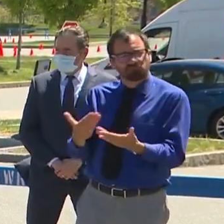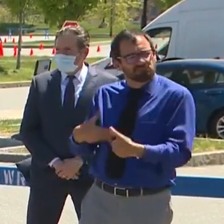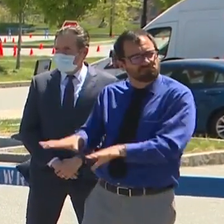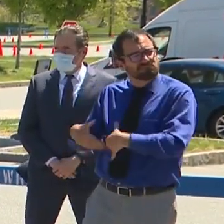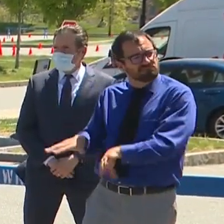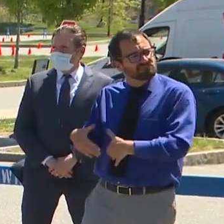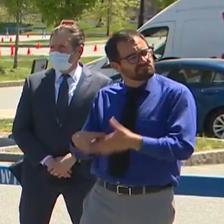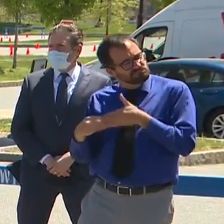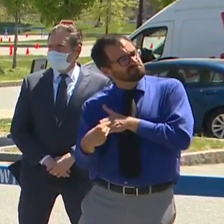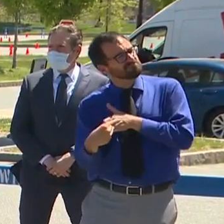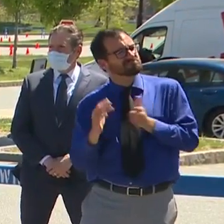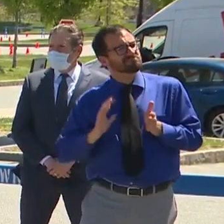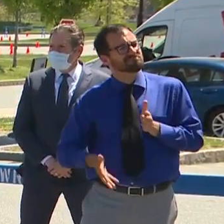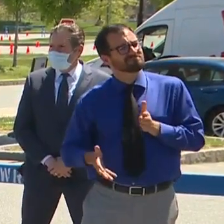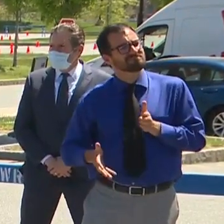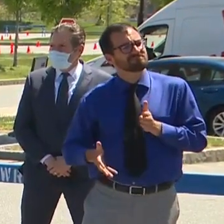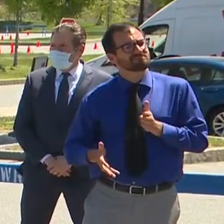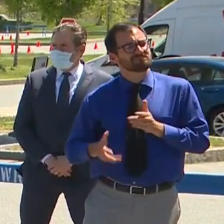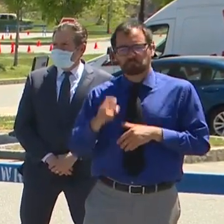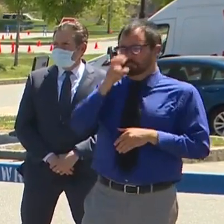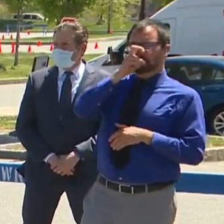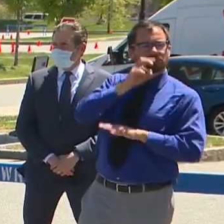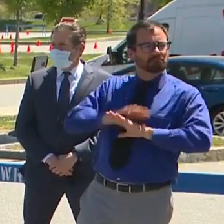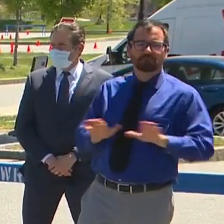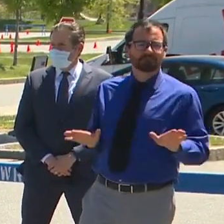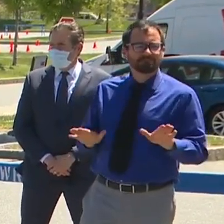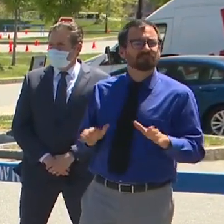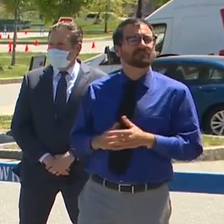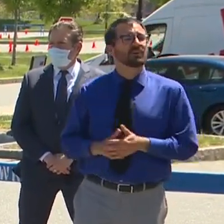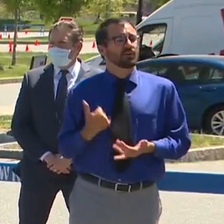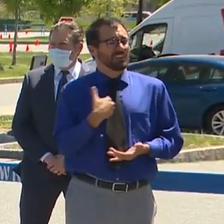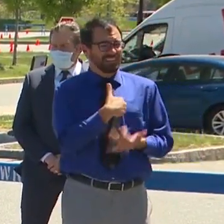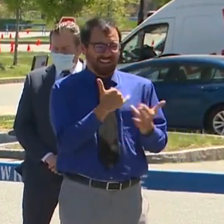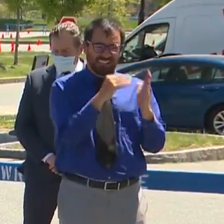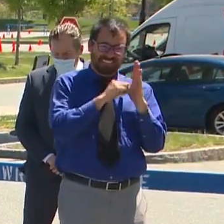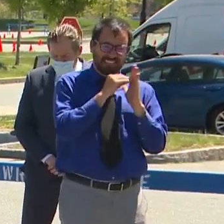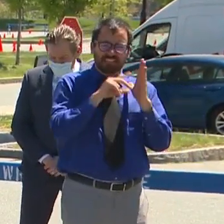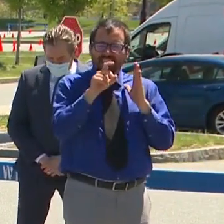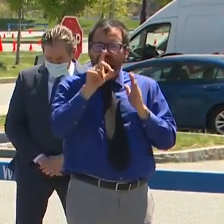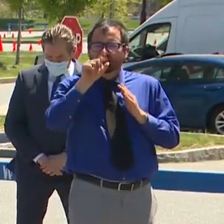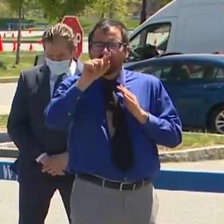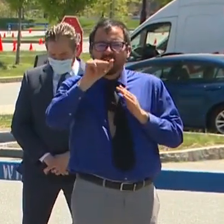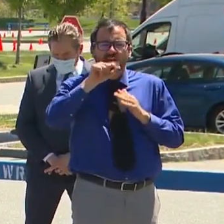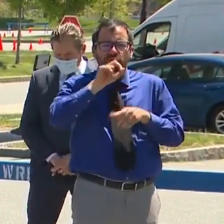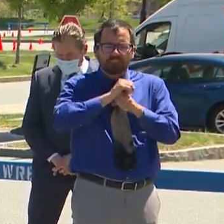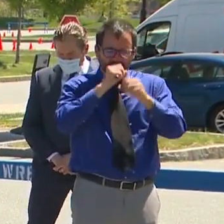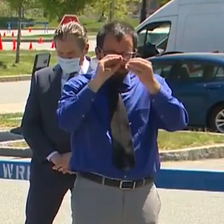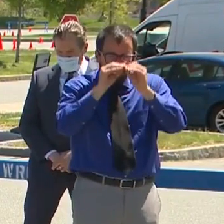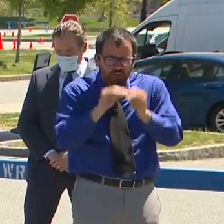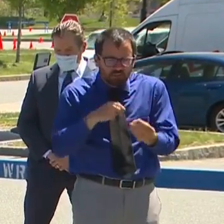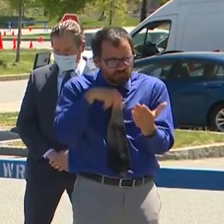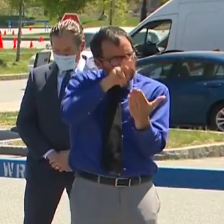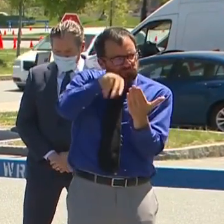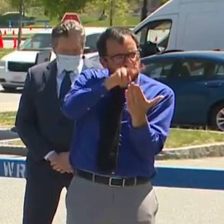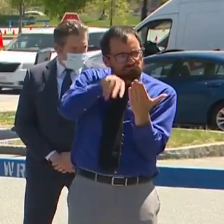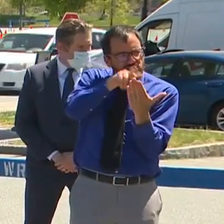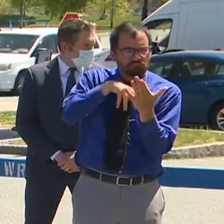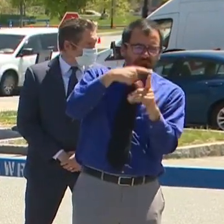better equipped we will be to fight this virus. Again, we ask doctors to be very liberal with their referrals to